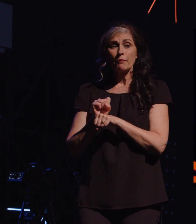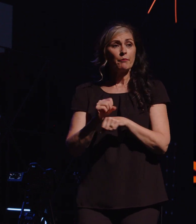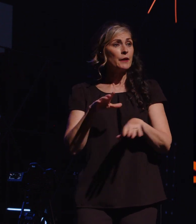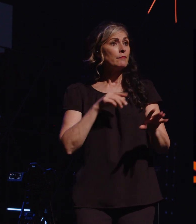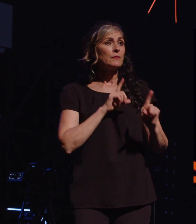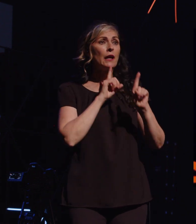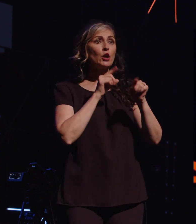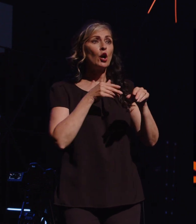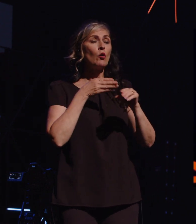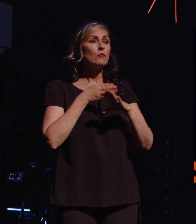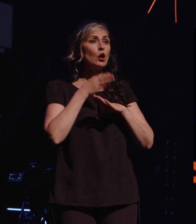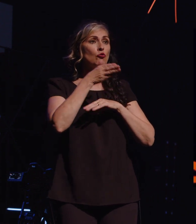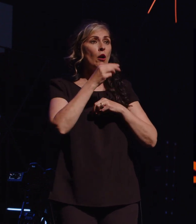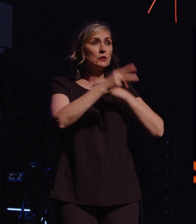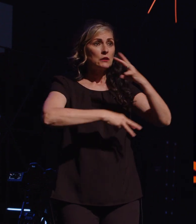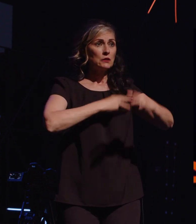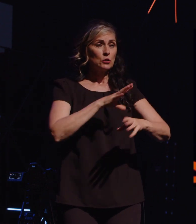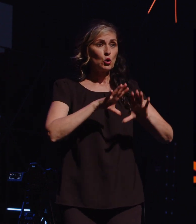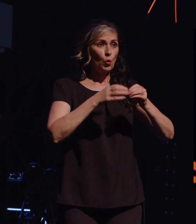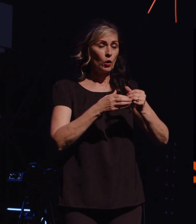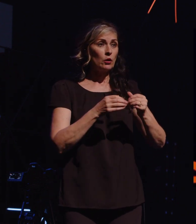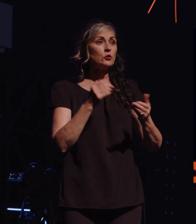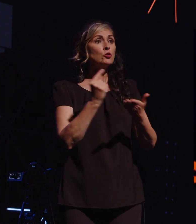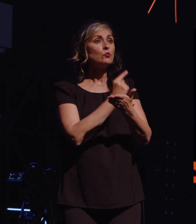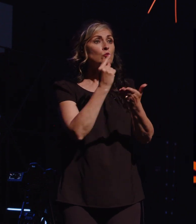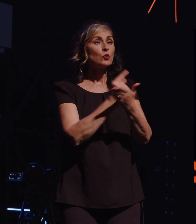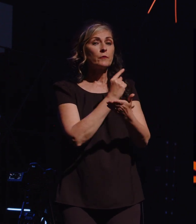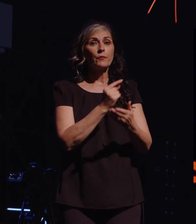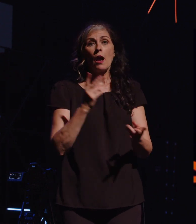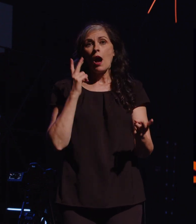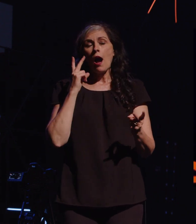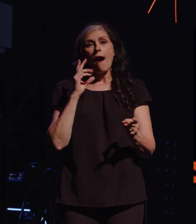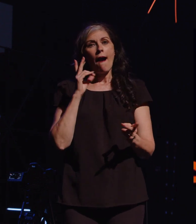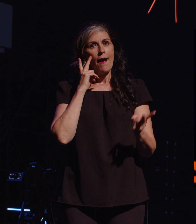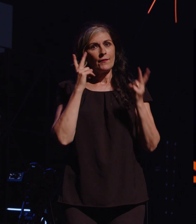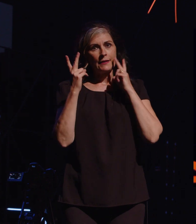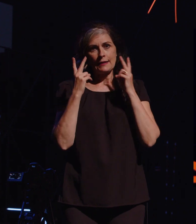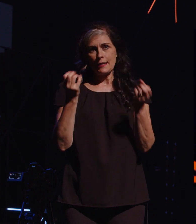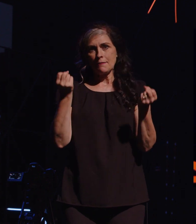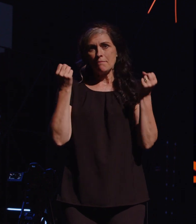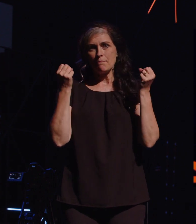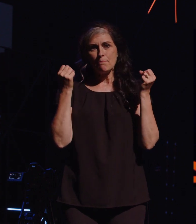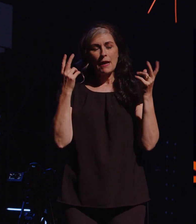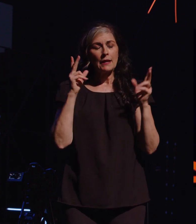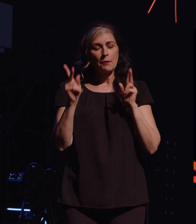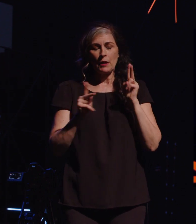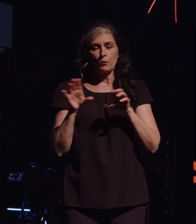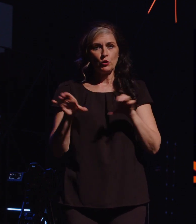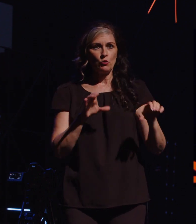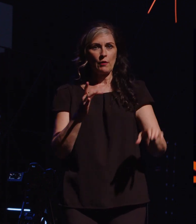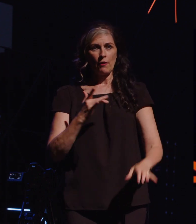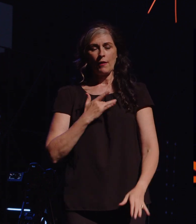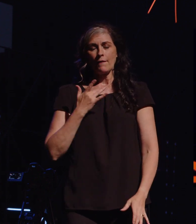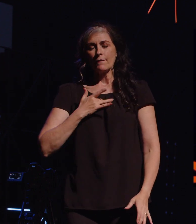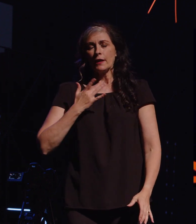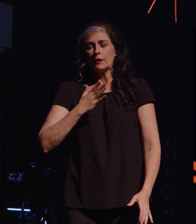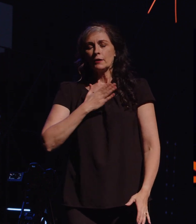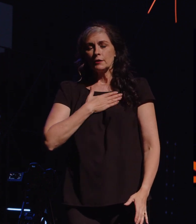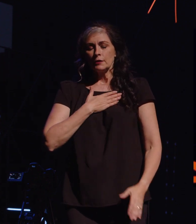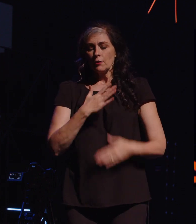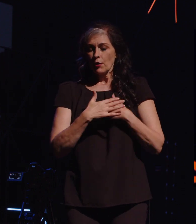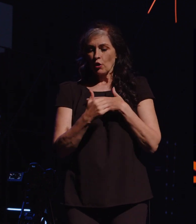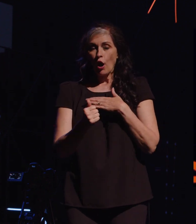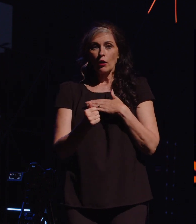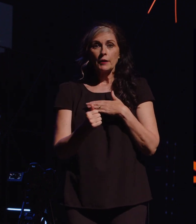wants them to bring the gospel to other people. I've actually observed many people do this, where they feel the calling of God on their life to go overseas.